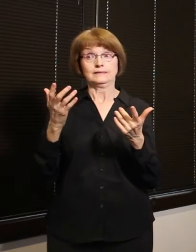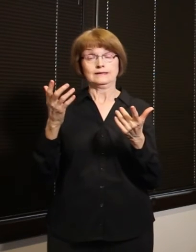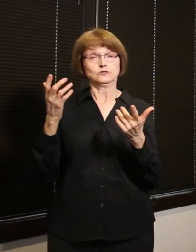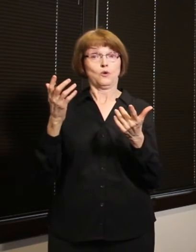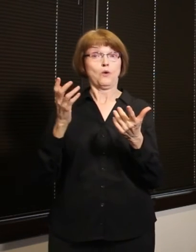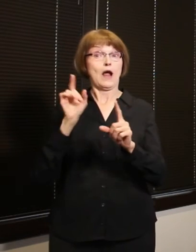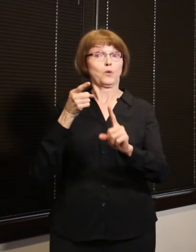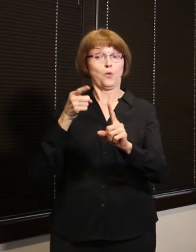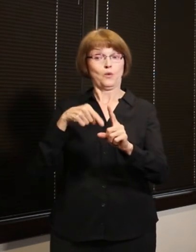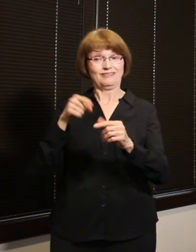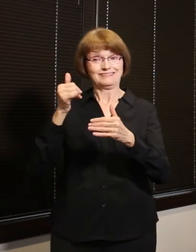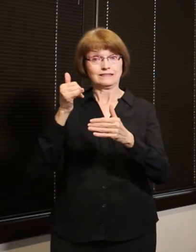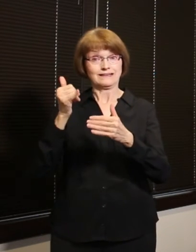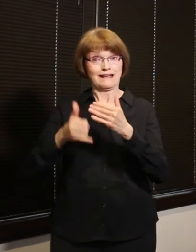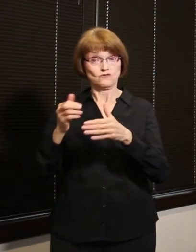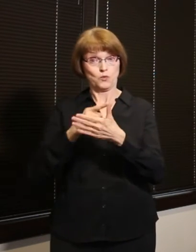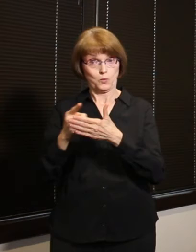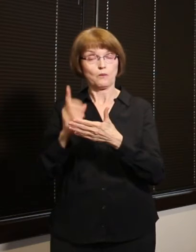week.